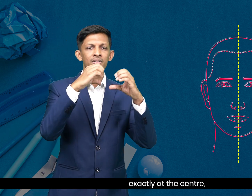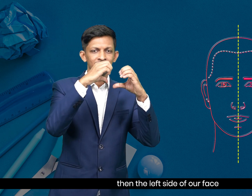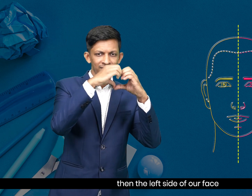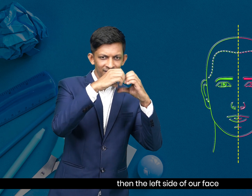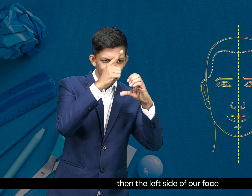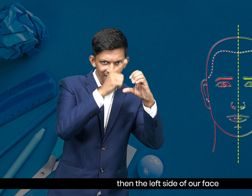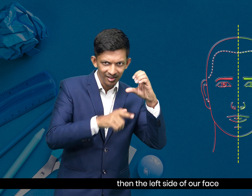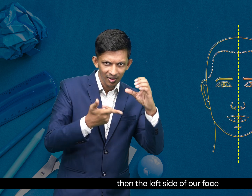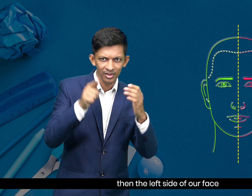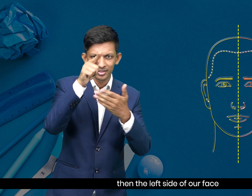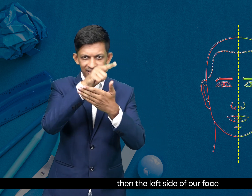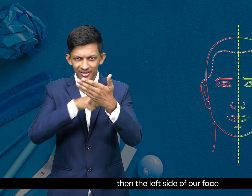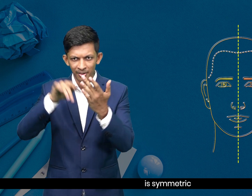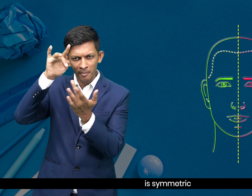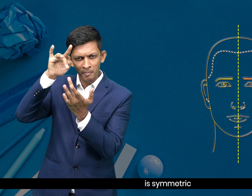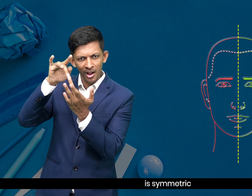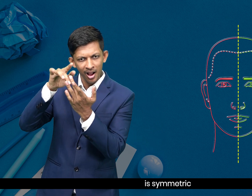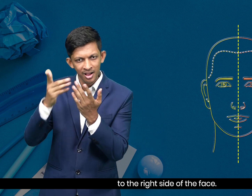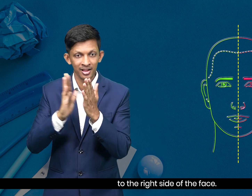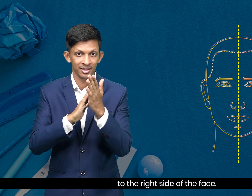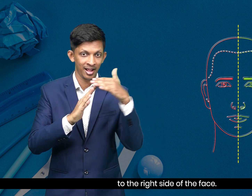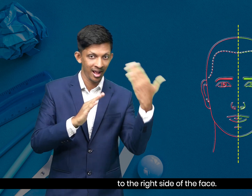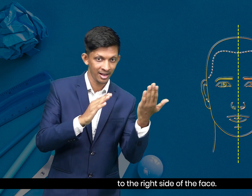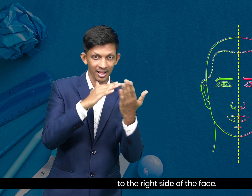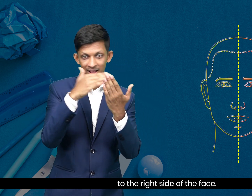then the left side of our face is symmetric to the right side of the face.